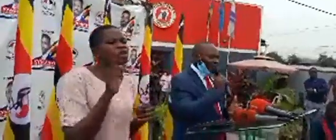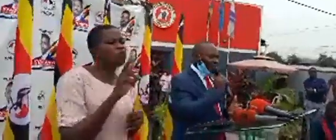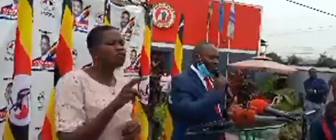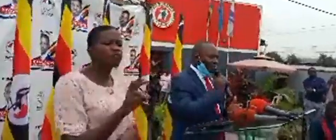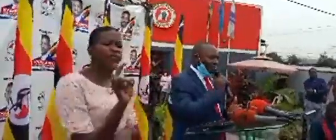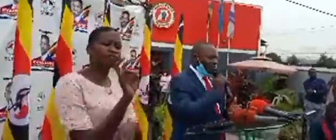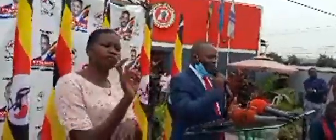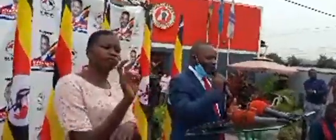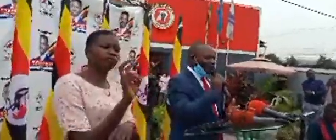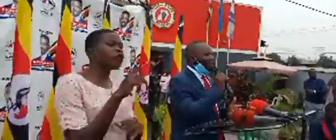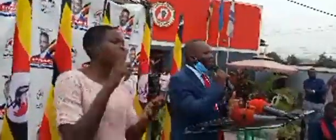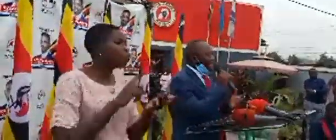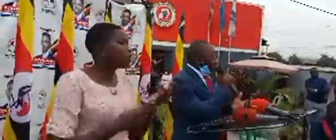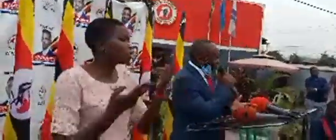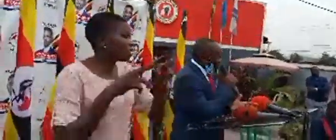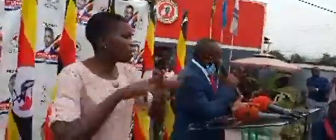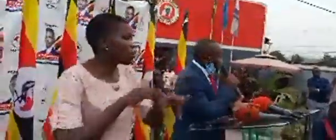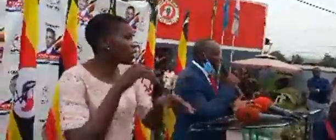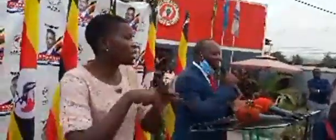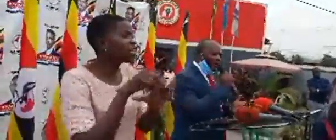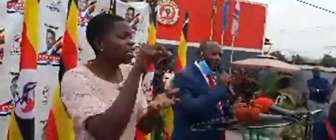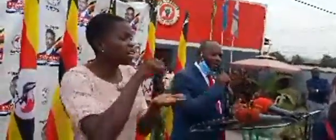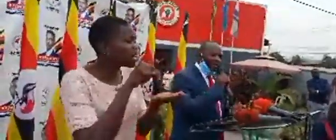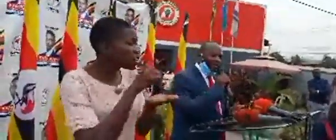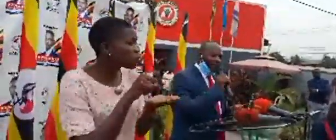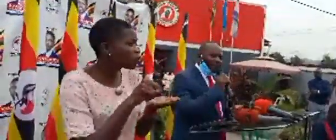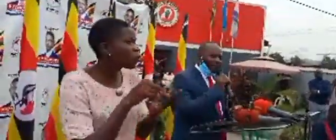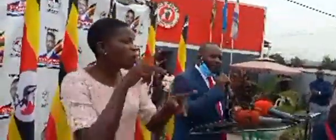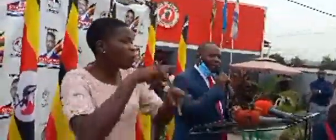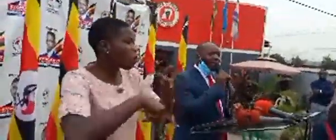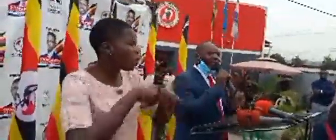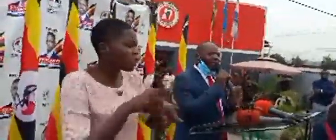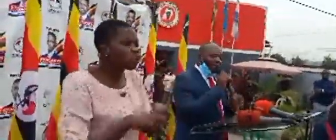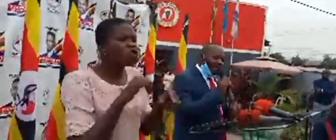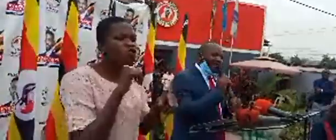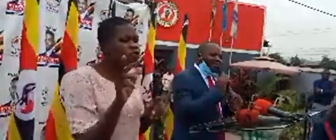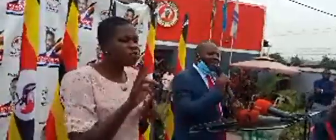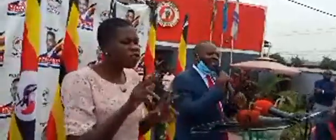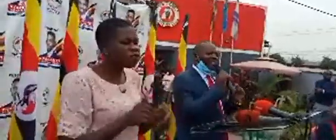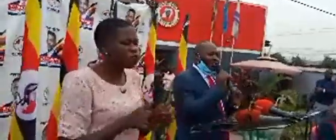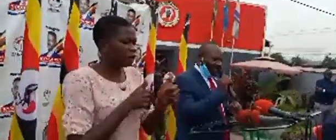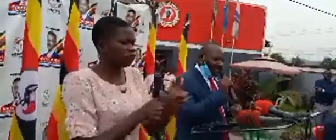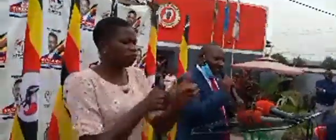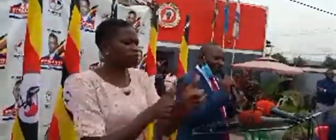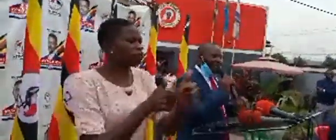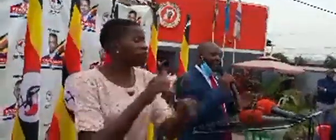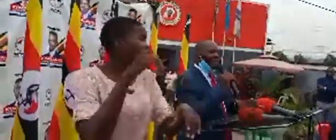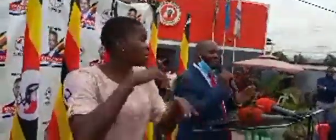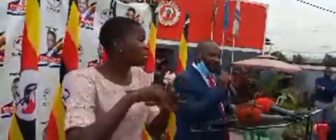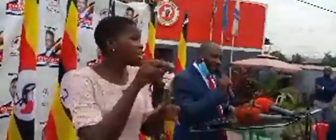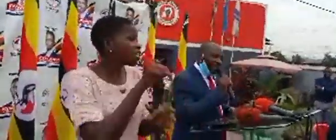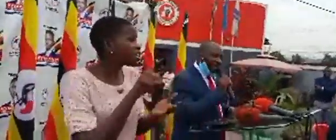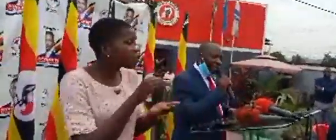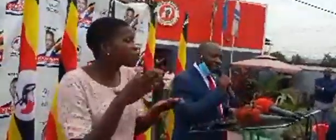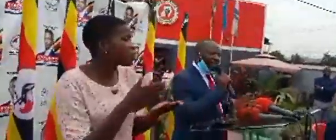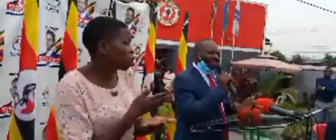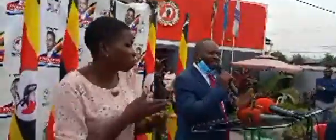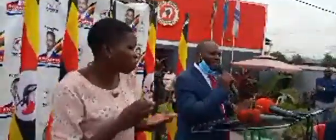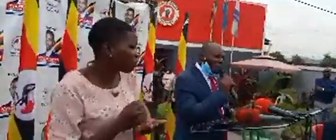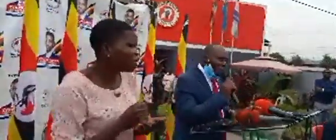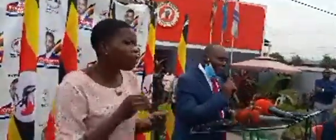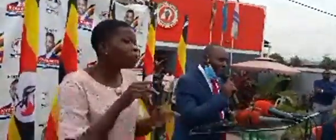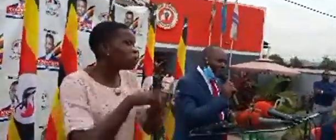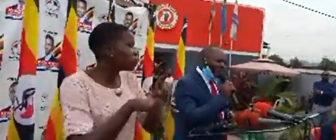politics. We are not escorts in parliament. We are very much interested in who becomes Speaker of the